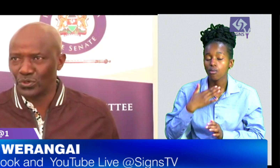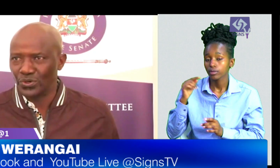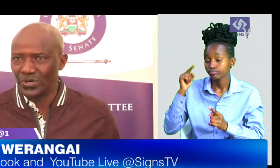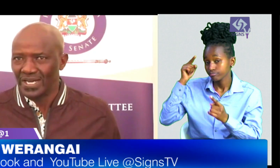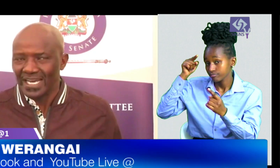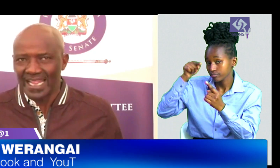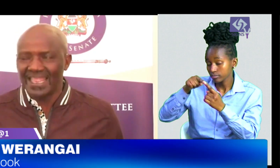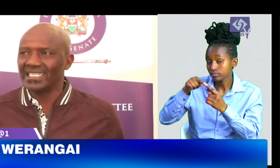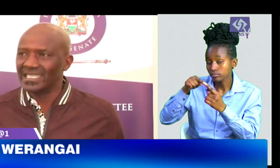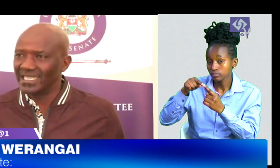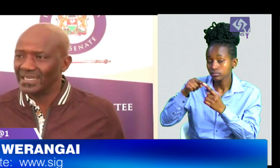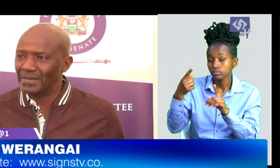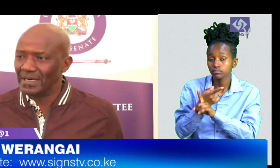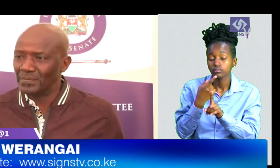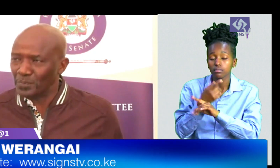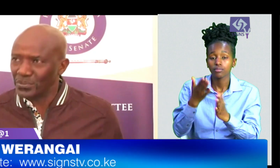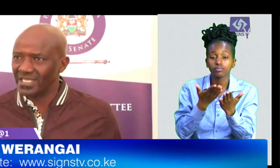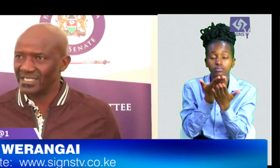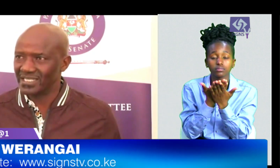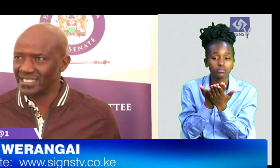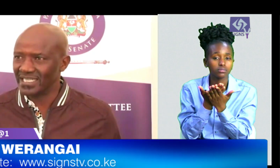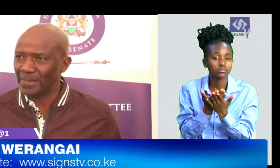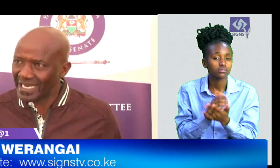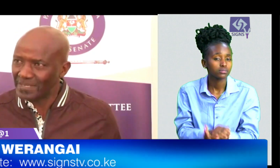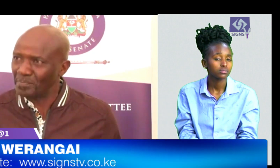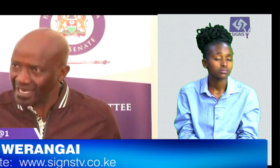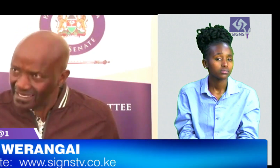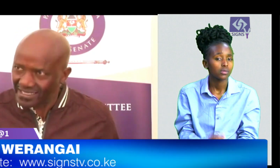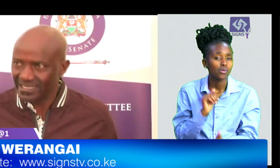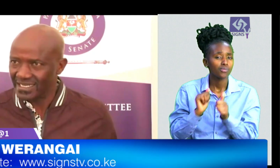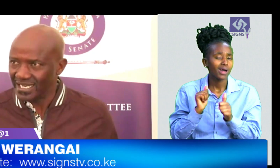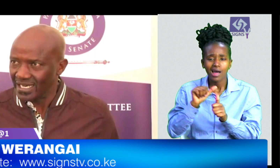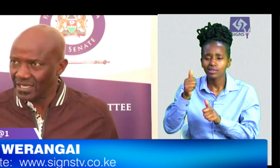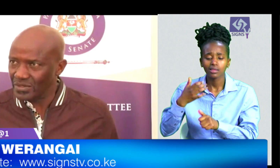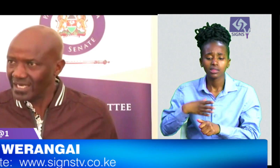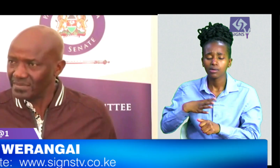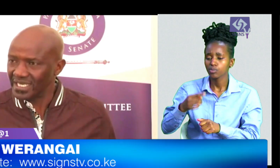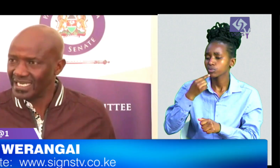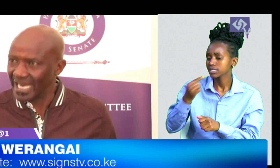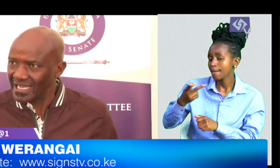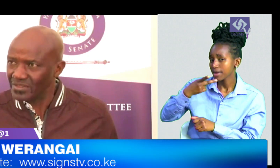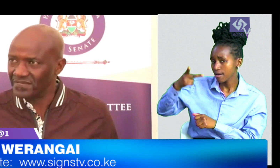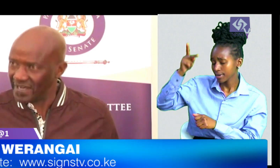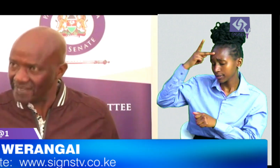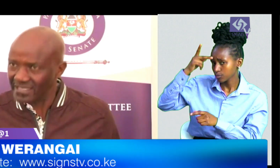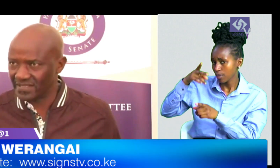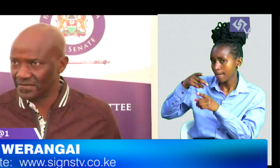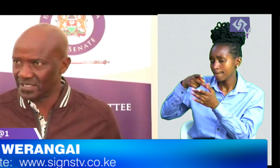proposal that proposes that a parent pays, you heard them say, 9,500 for